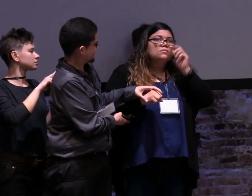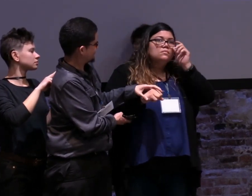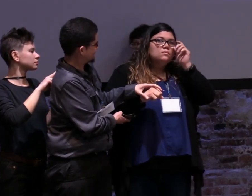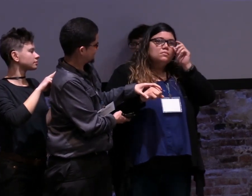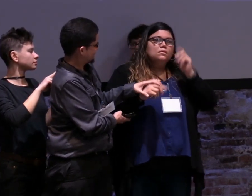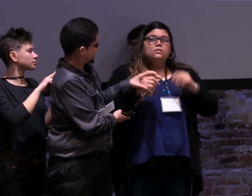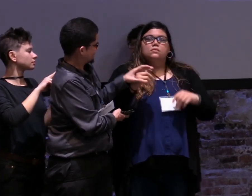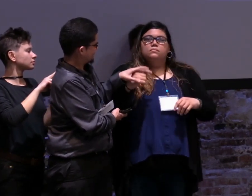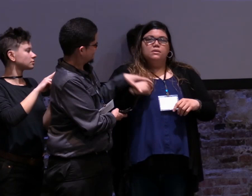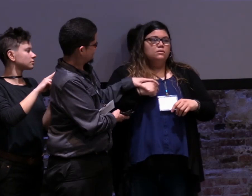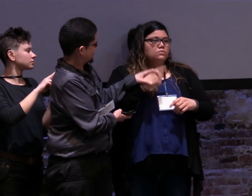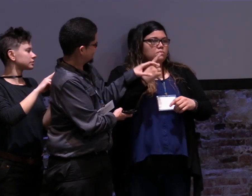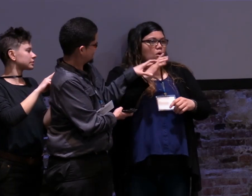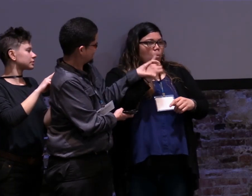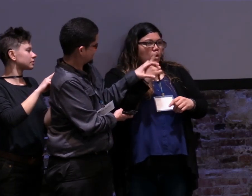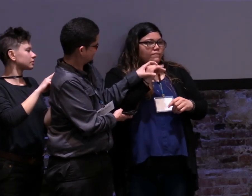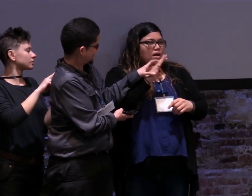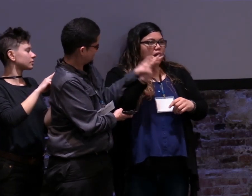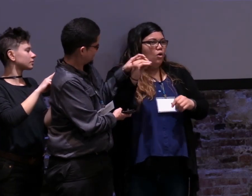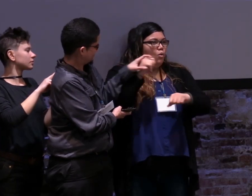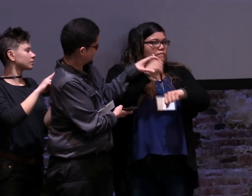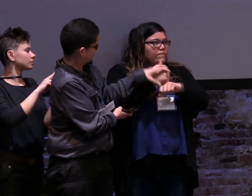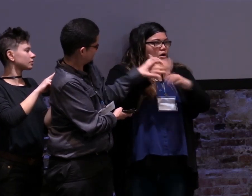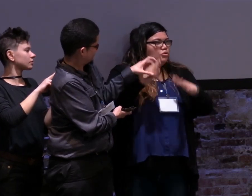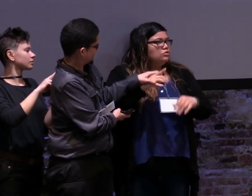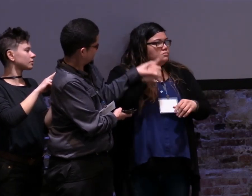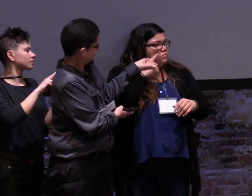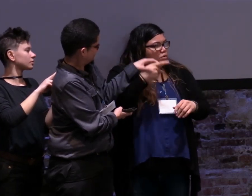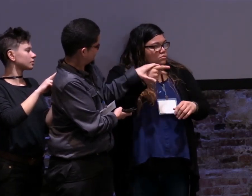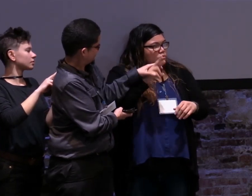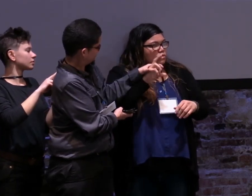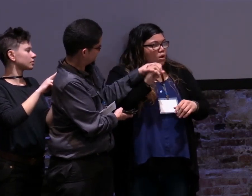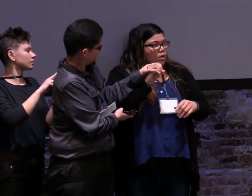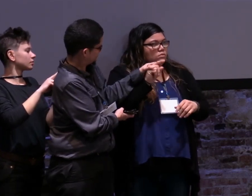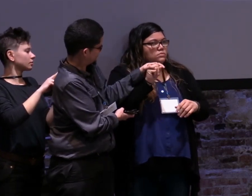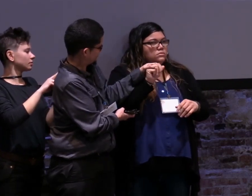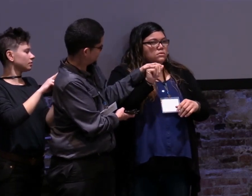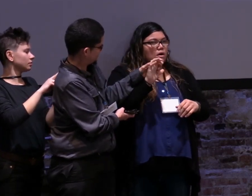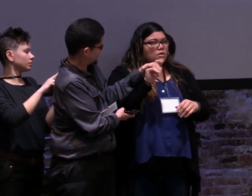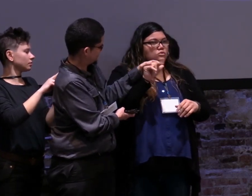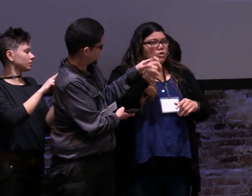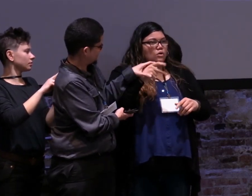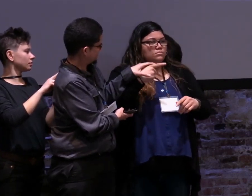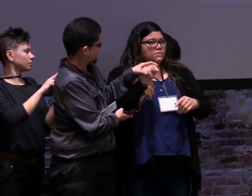Born in Pennsylvania. I currently live in Oregon. I'm one of the co-founders.